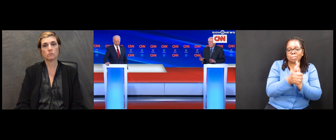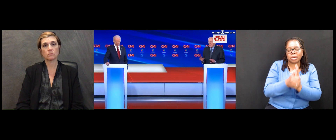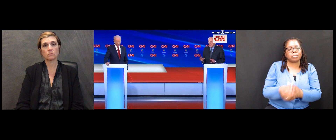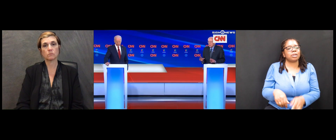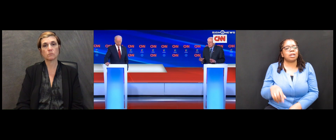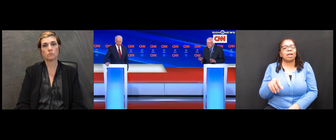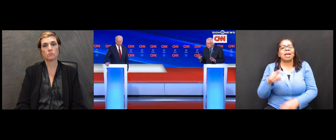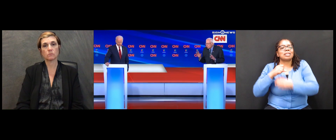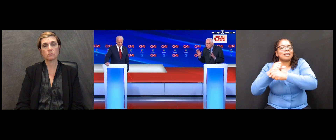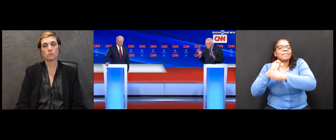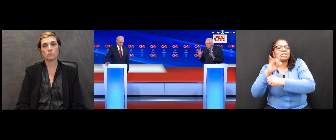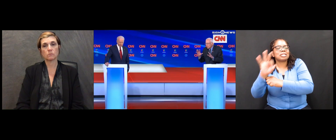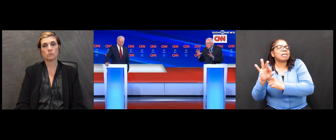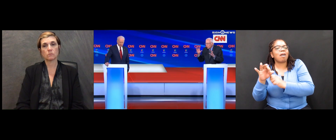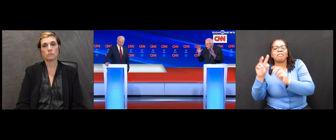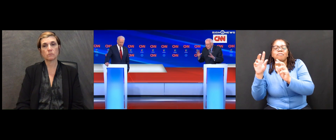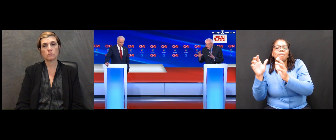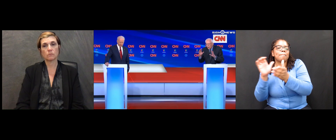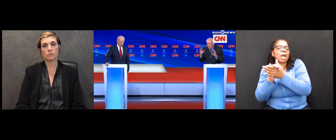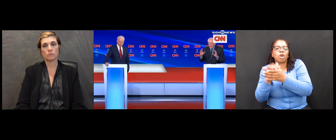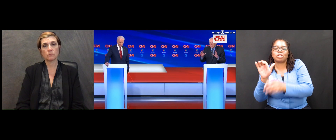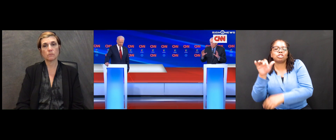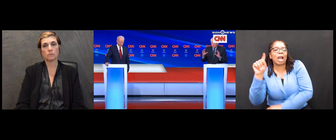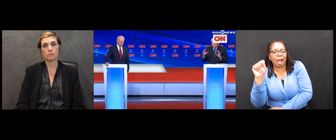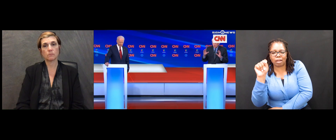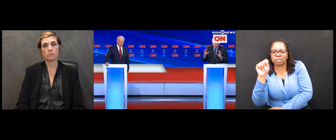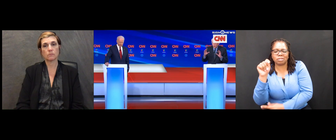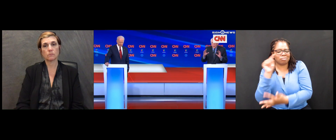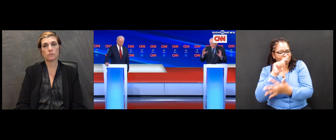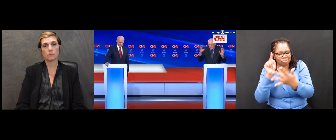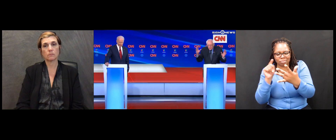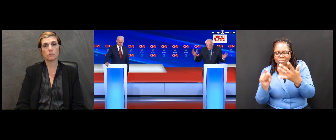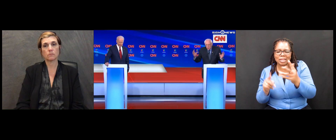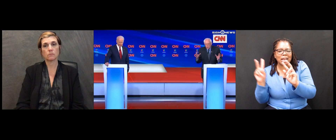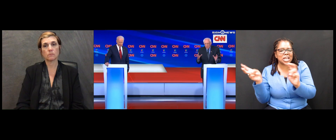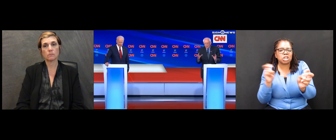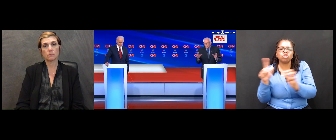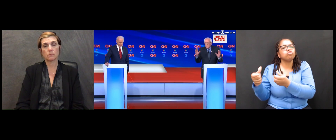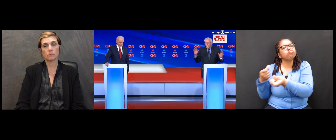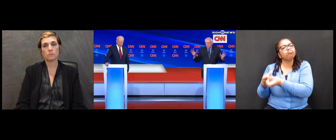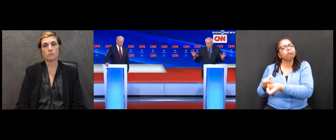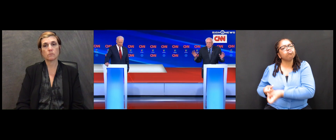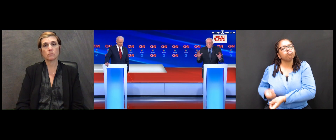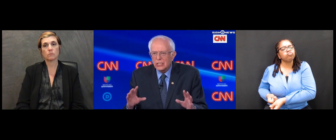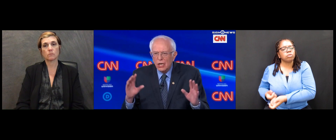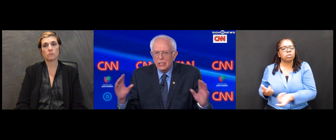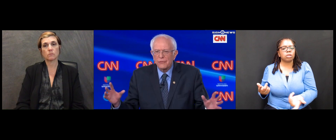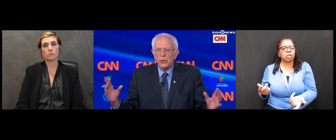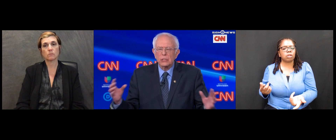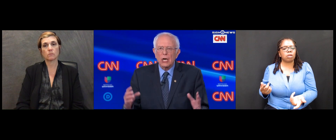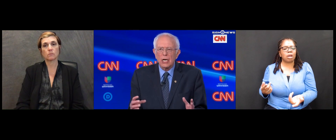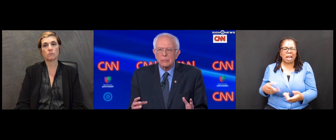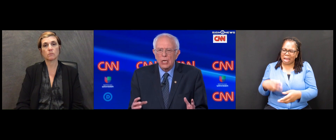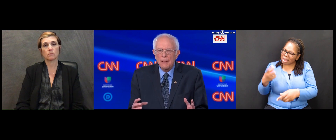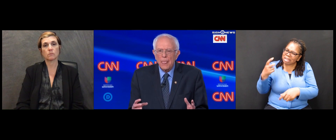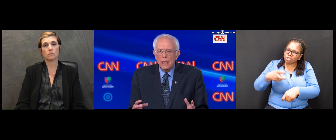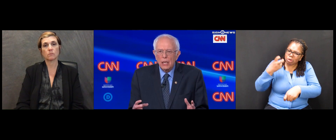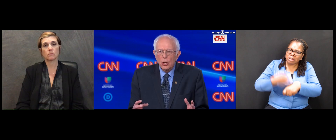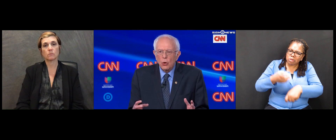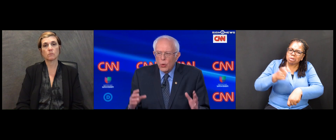Act. The issue is whether or not in difficult times, and God knows these are difficult